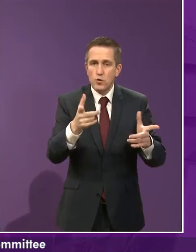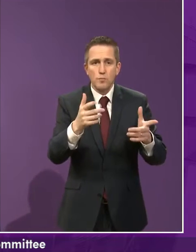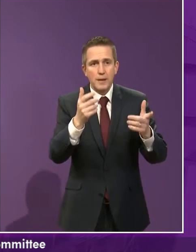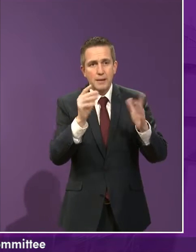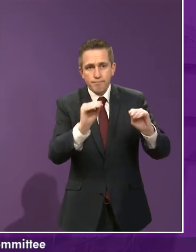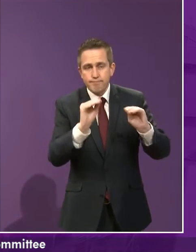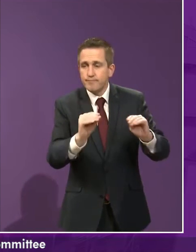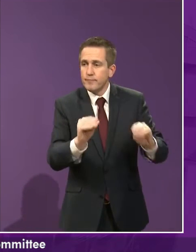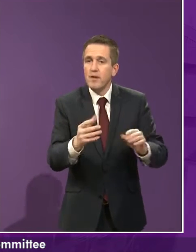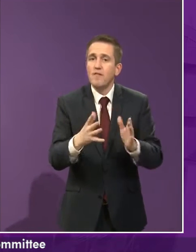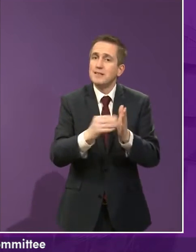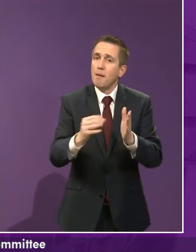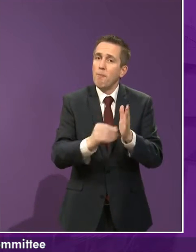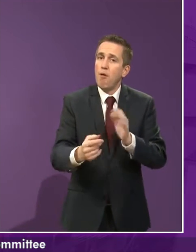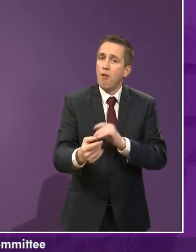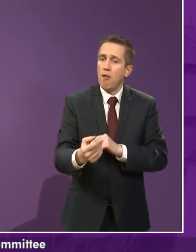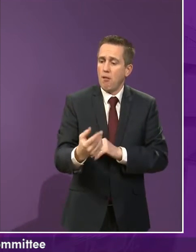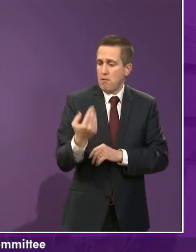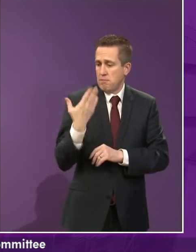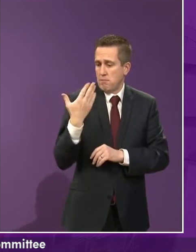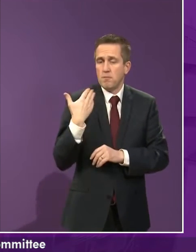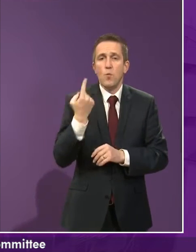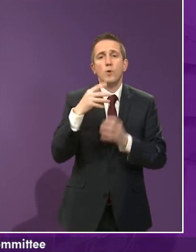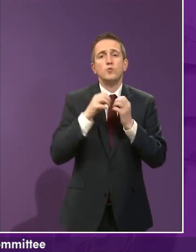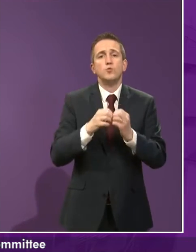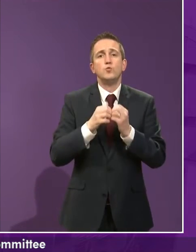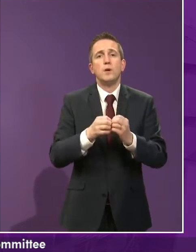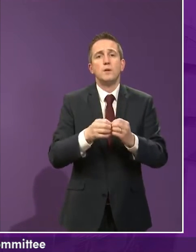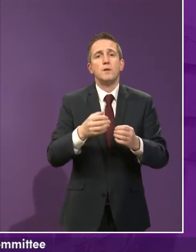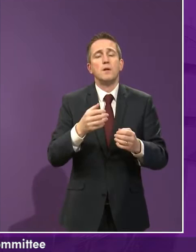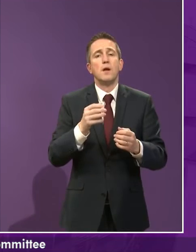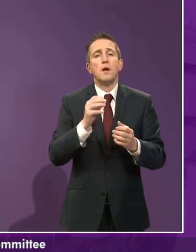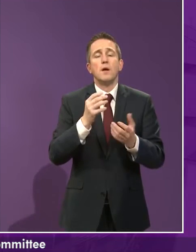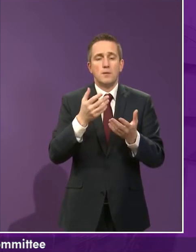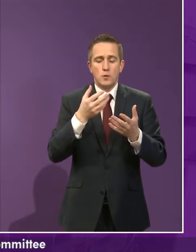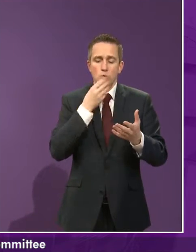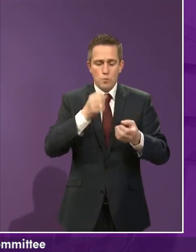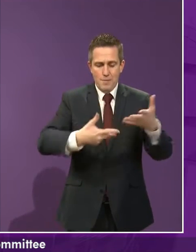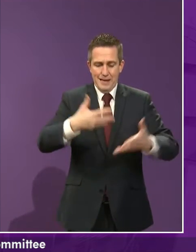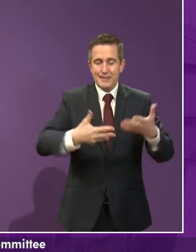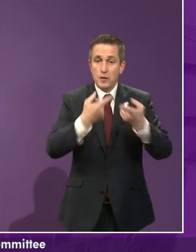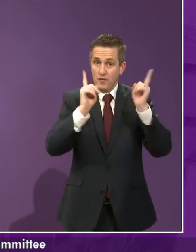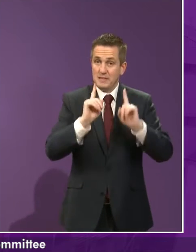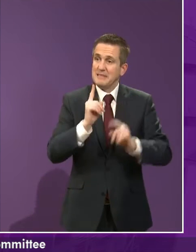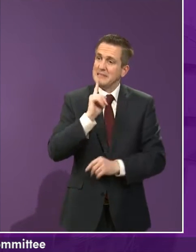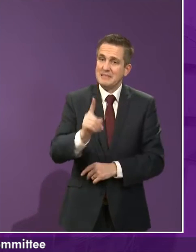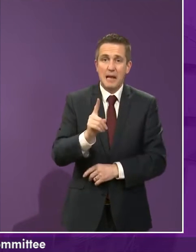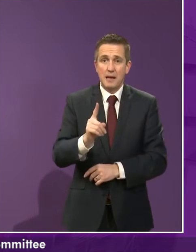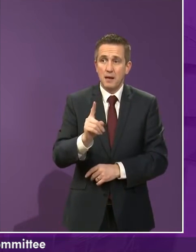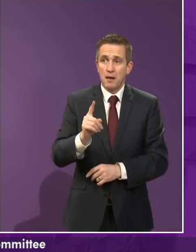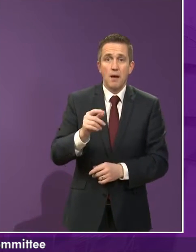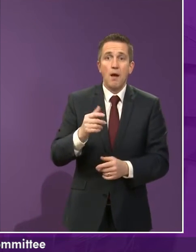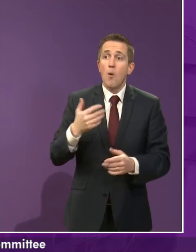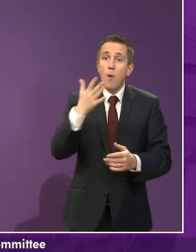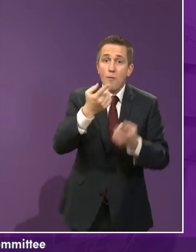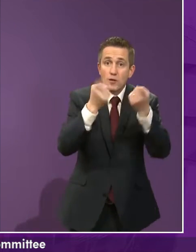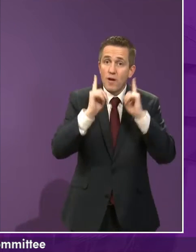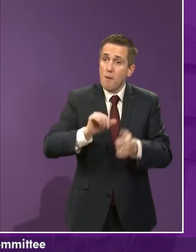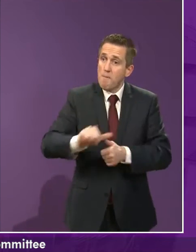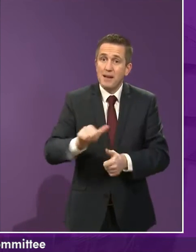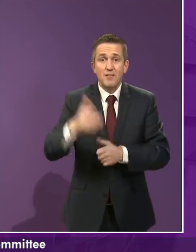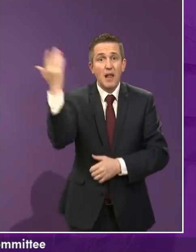have evidence from a student that uses BSL as a language who felt their university experience would have been much better if the